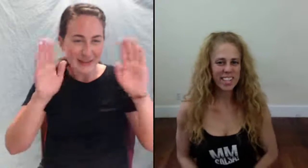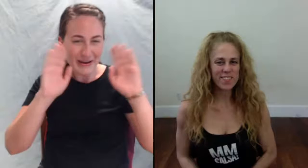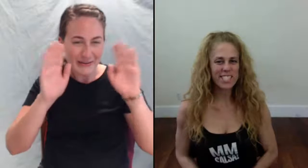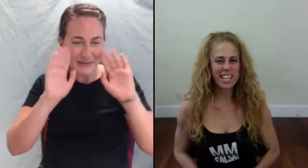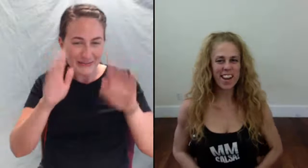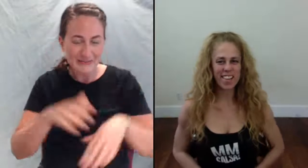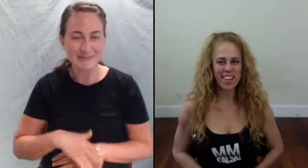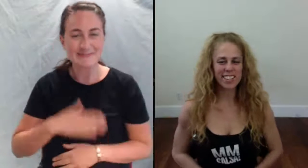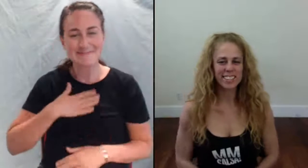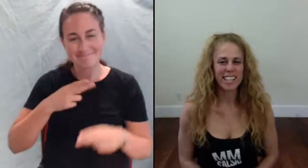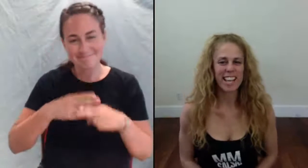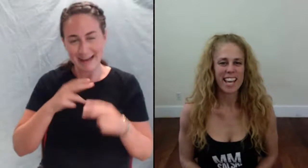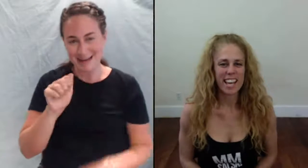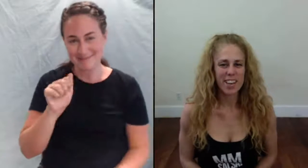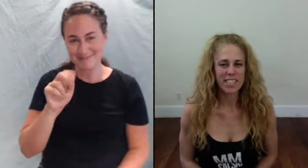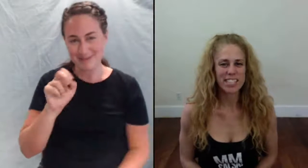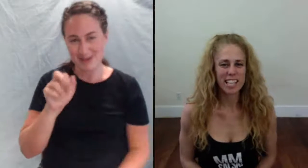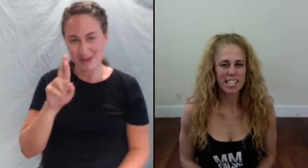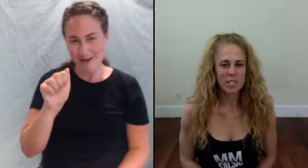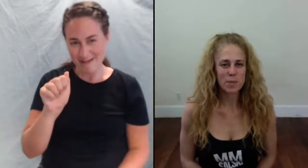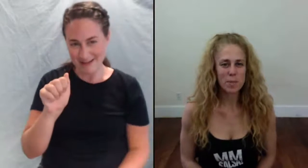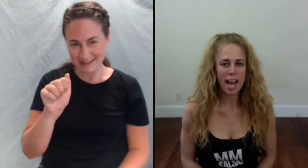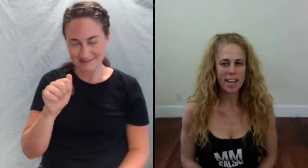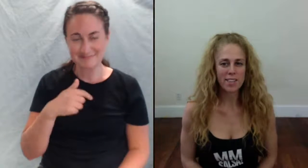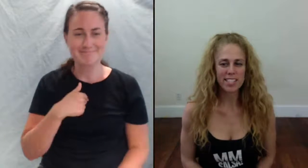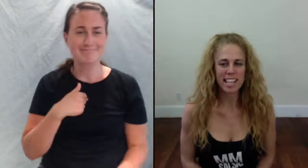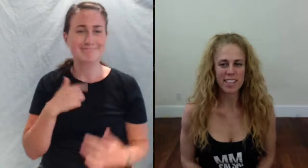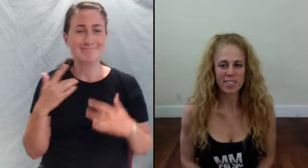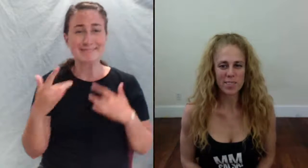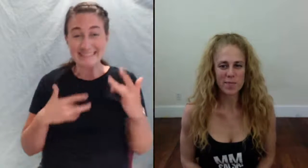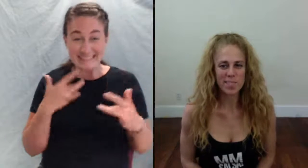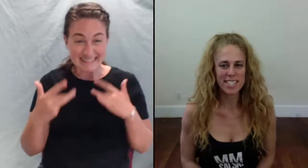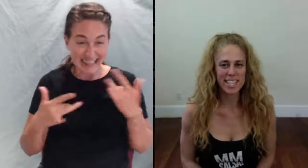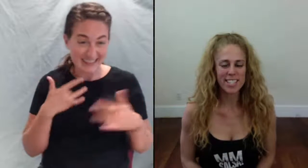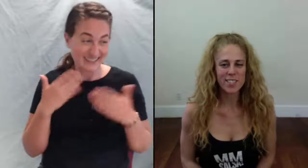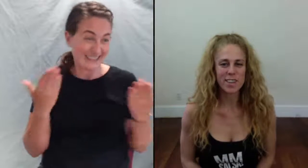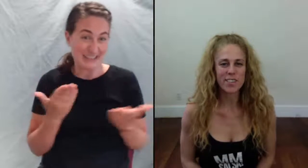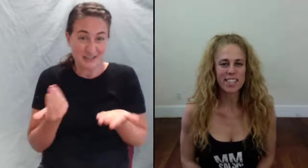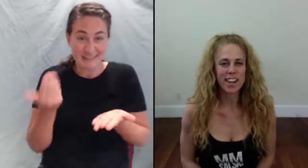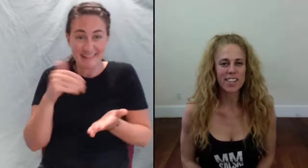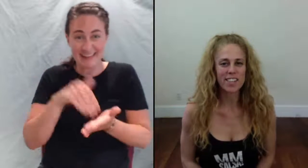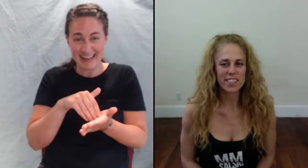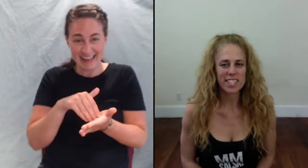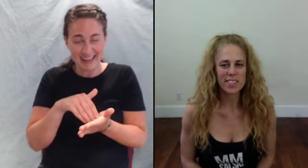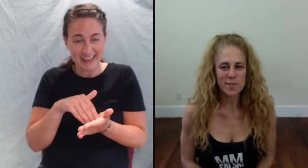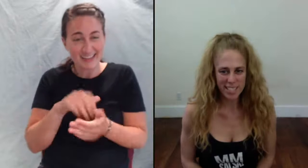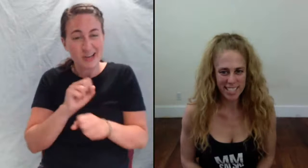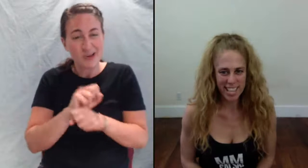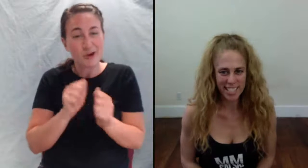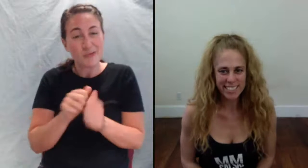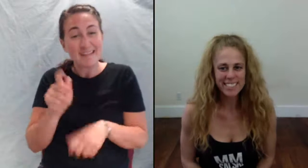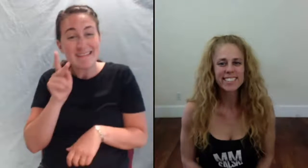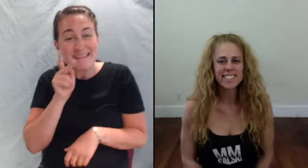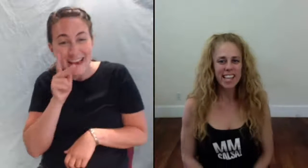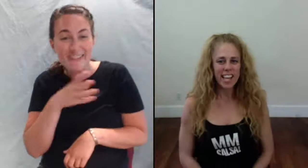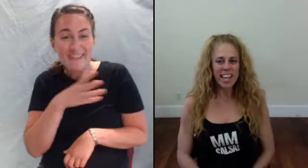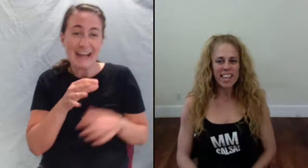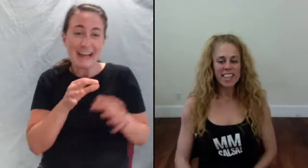Hello, my name is Anara, and I'm excited to be back with Silent Rhythms to work with Carrie and Rachel once